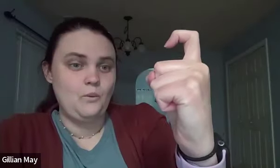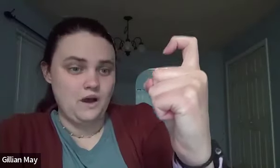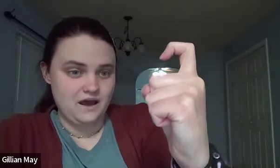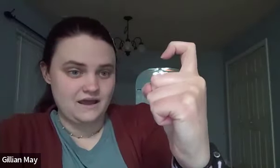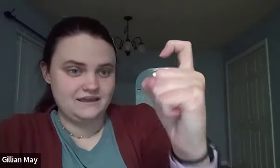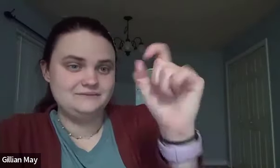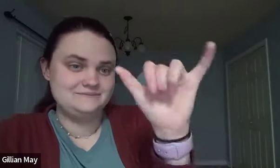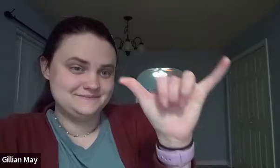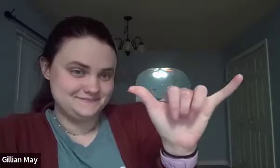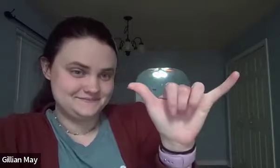Y,